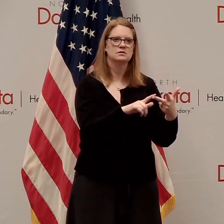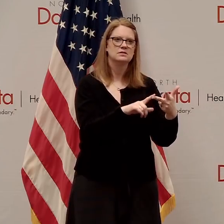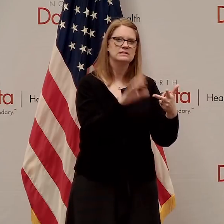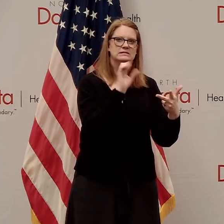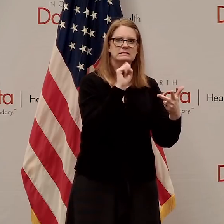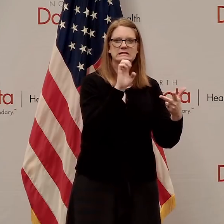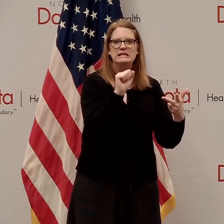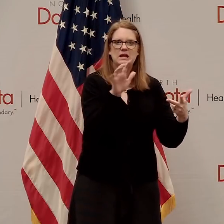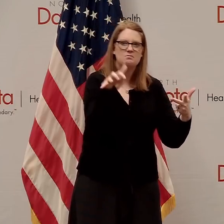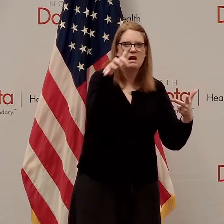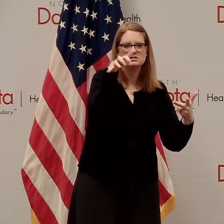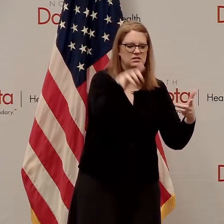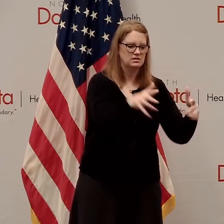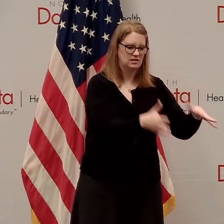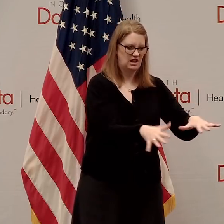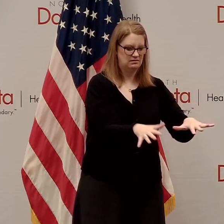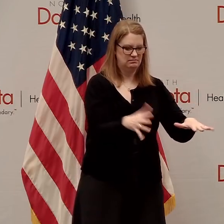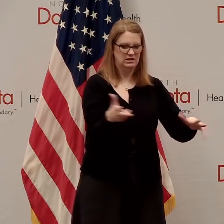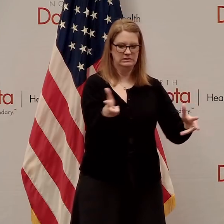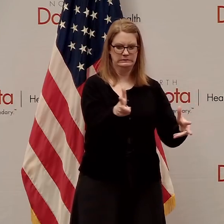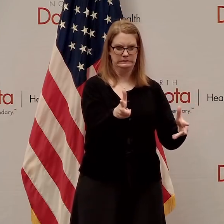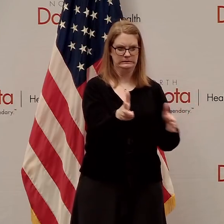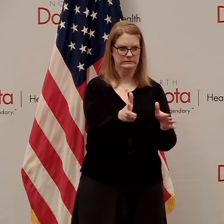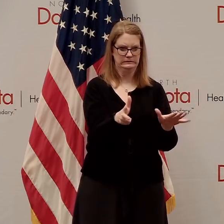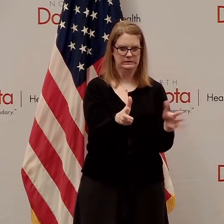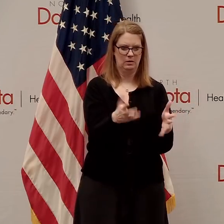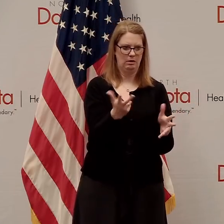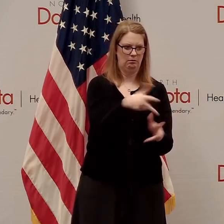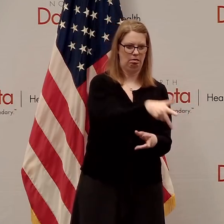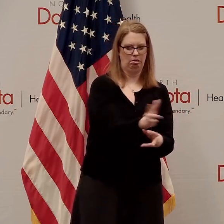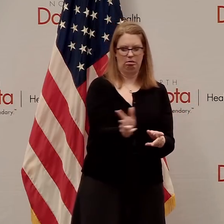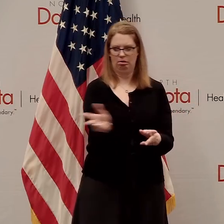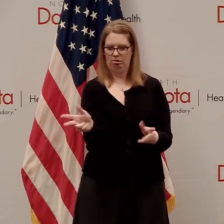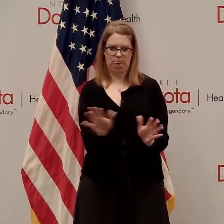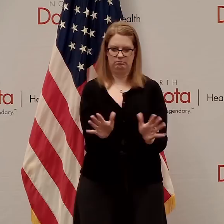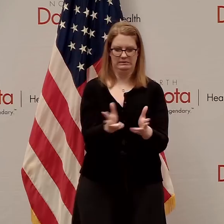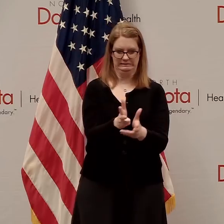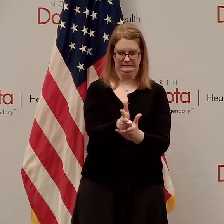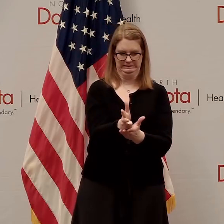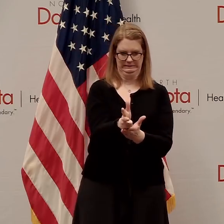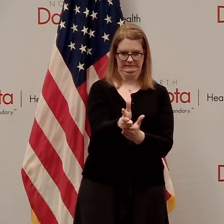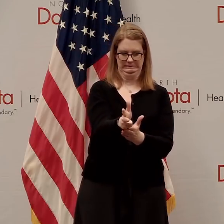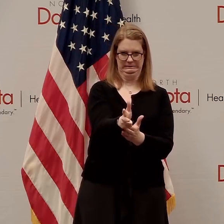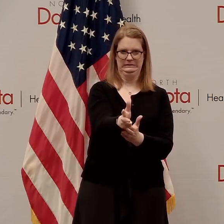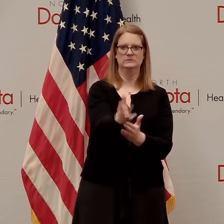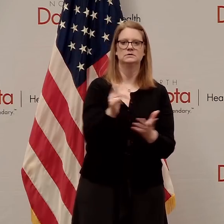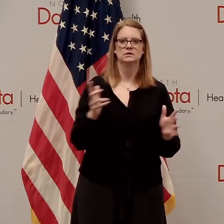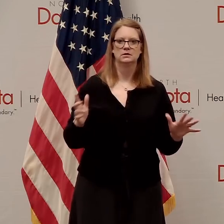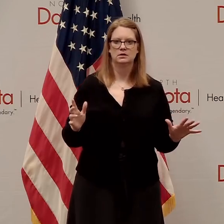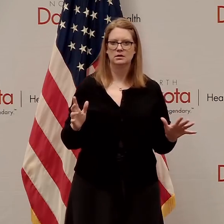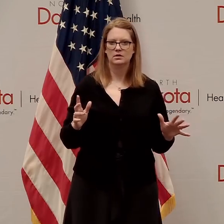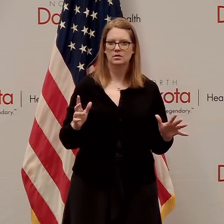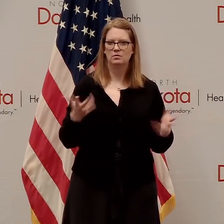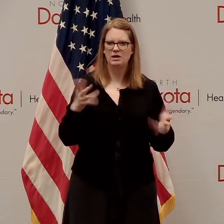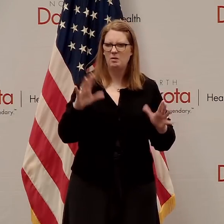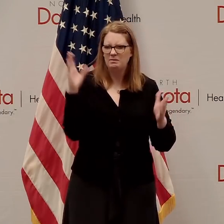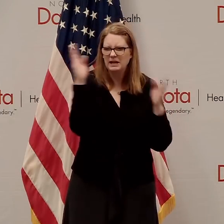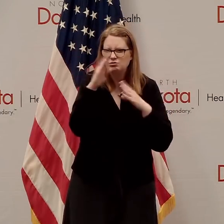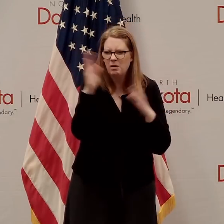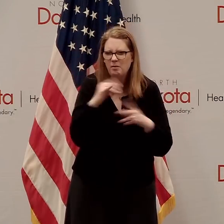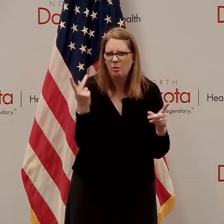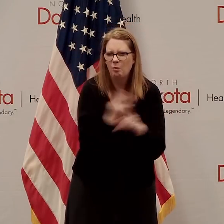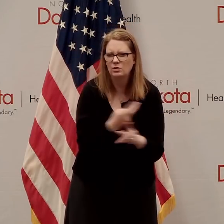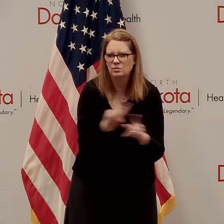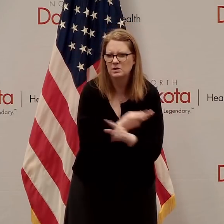sea monsters. I mean, this is we're navigating uncharted waters and trying to stay thing. And I think the states, everybody